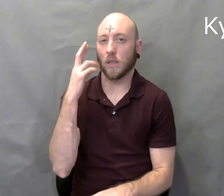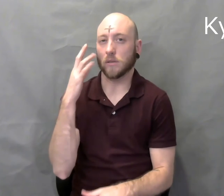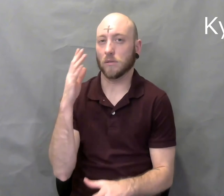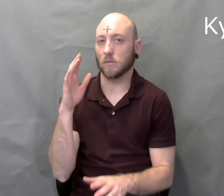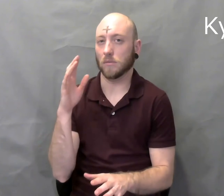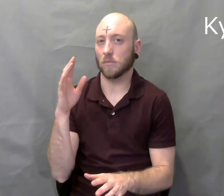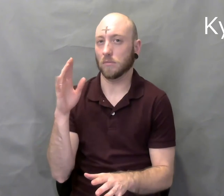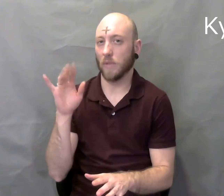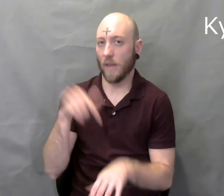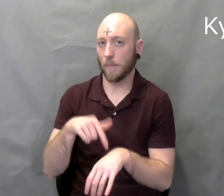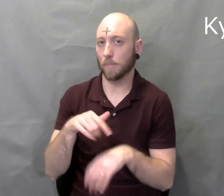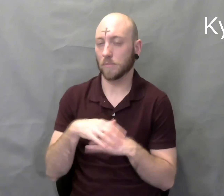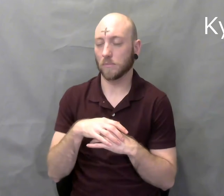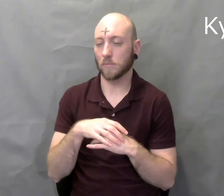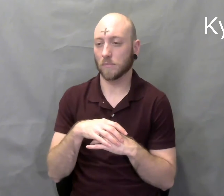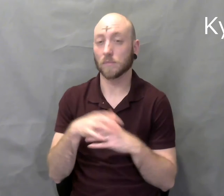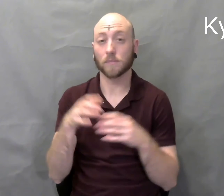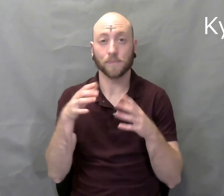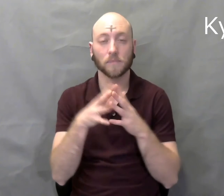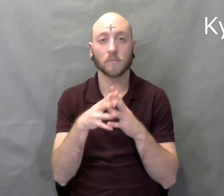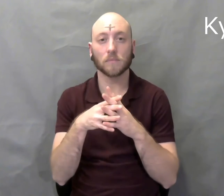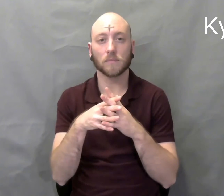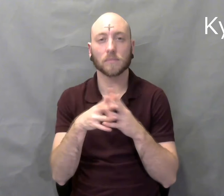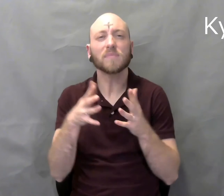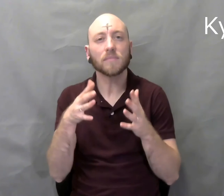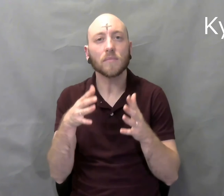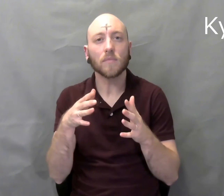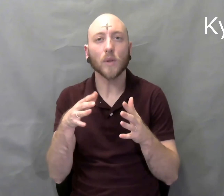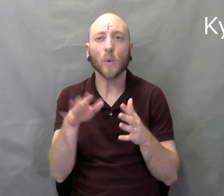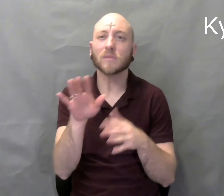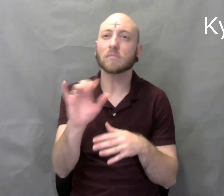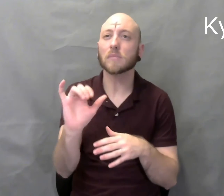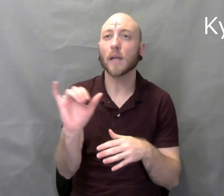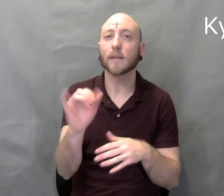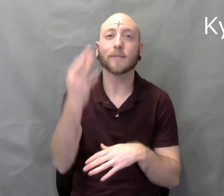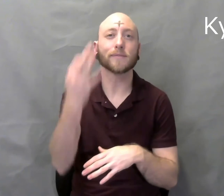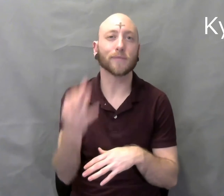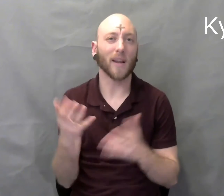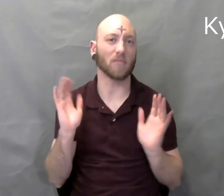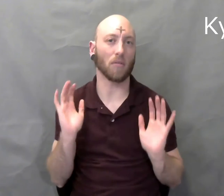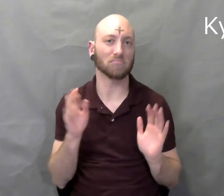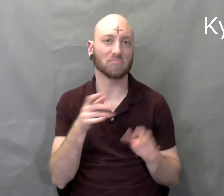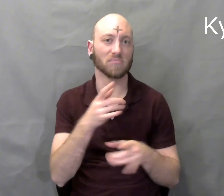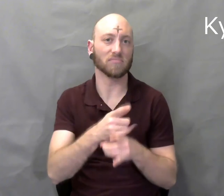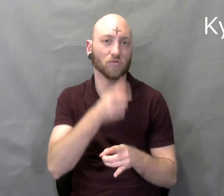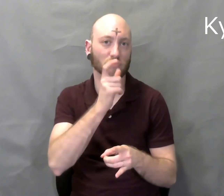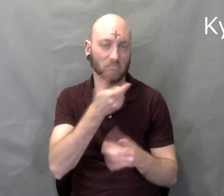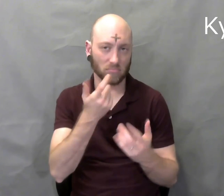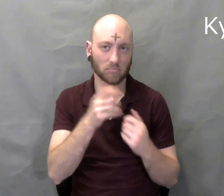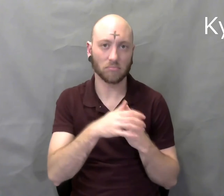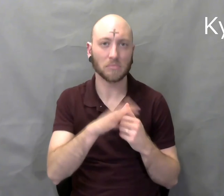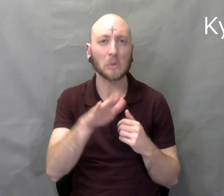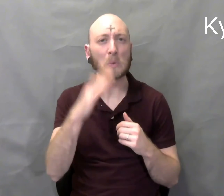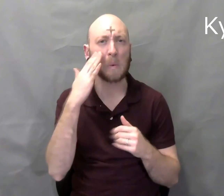be um, first I would be drinking on Friday nights because by that time I